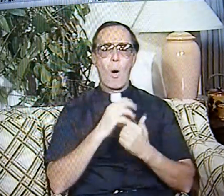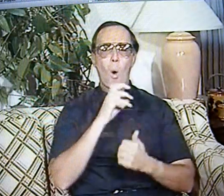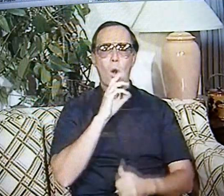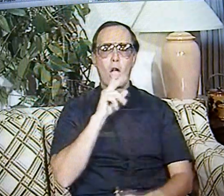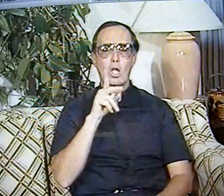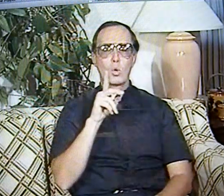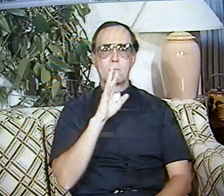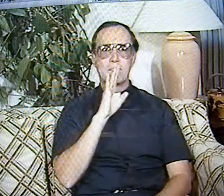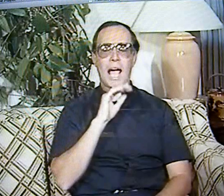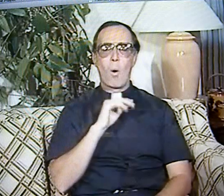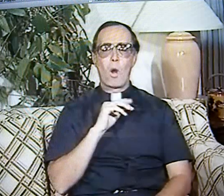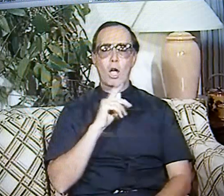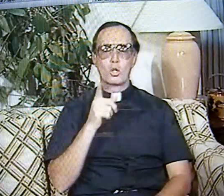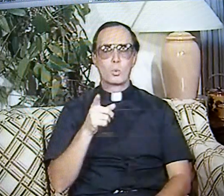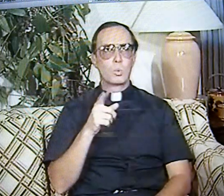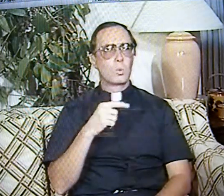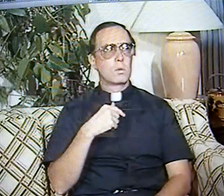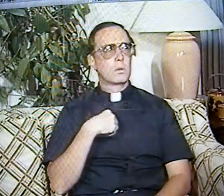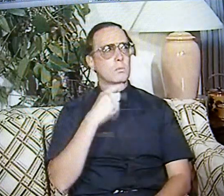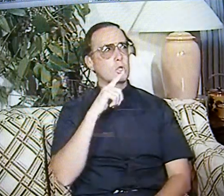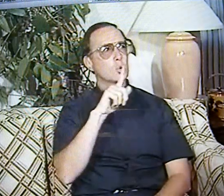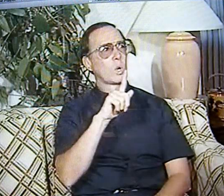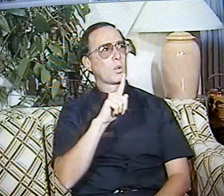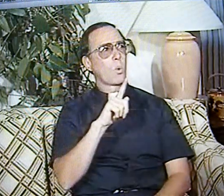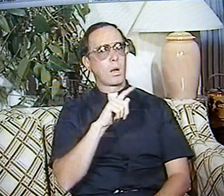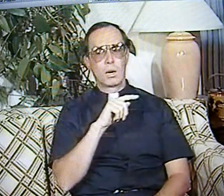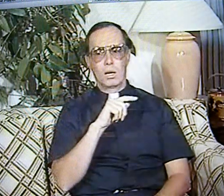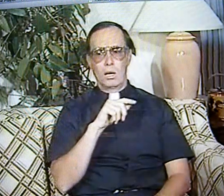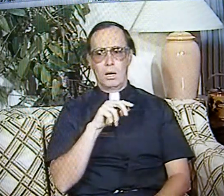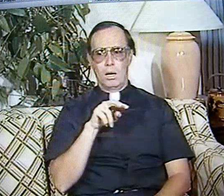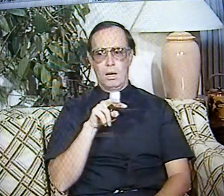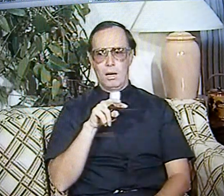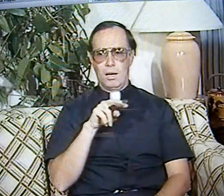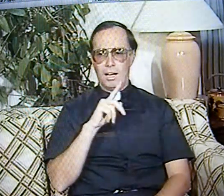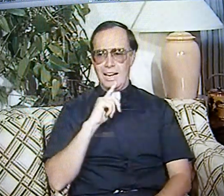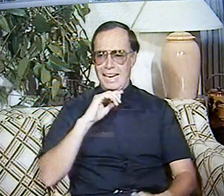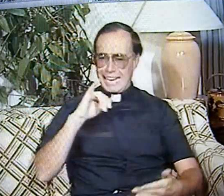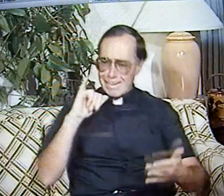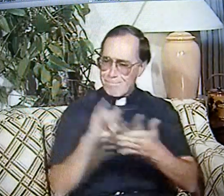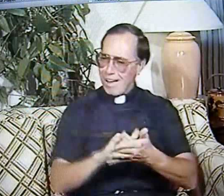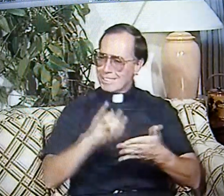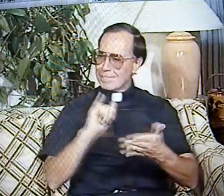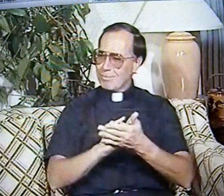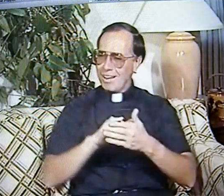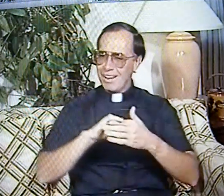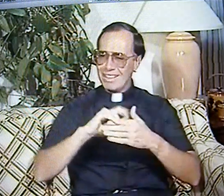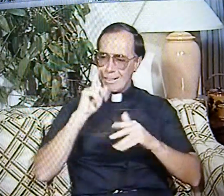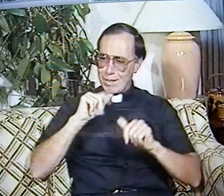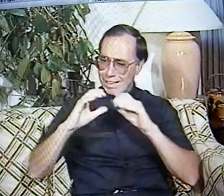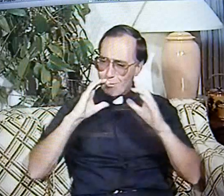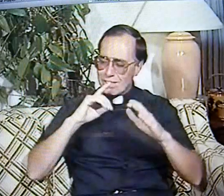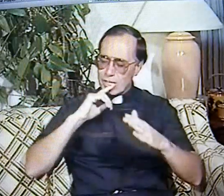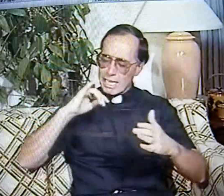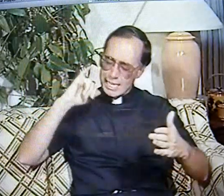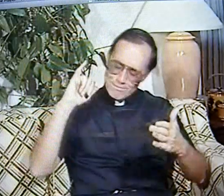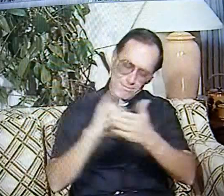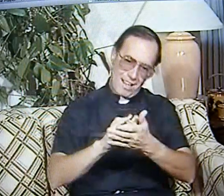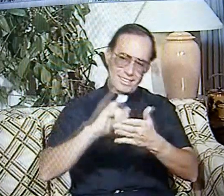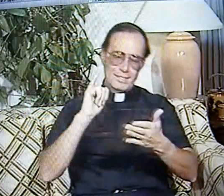communicate. And he asked me again, how old are you? I said, 21. He said, this is impossible. I